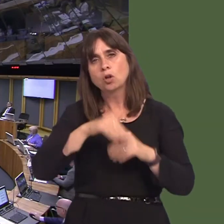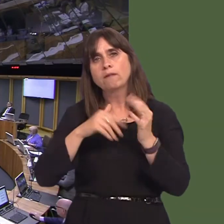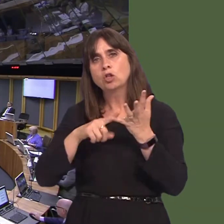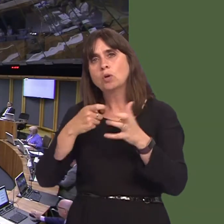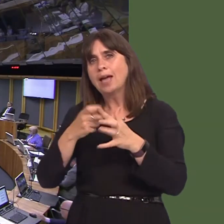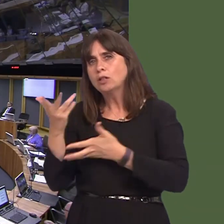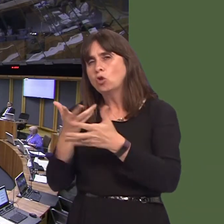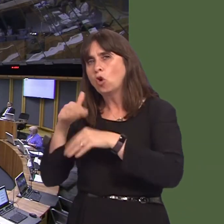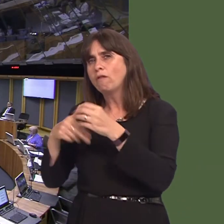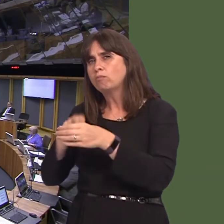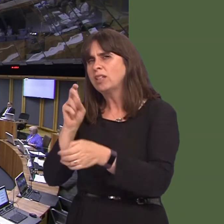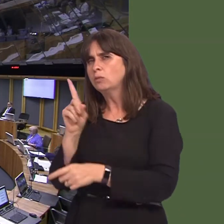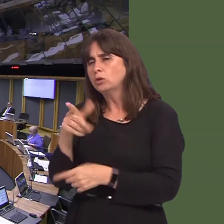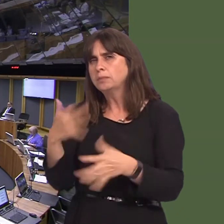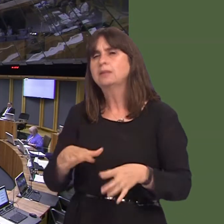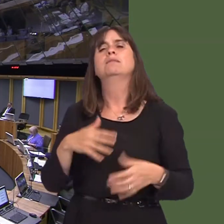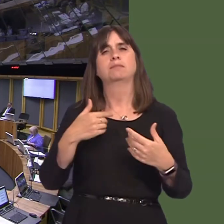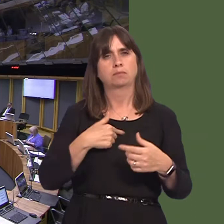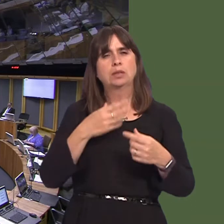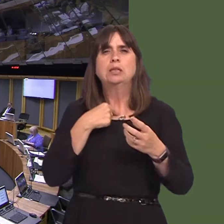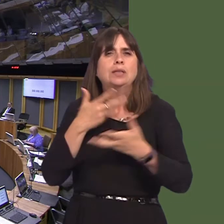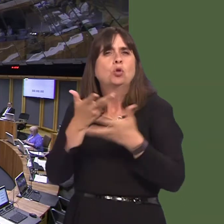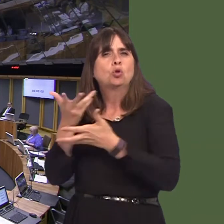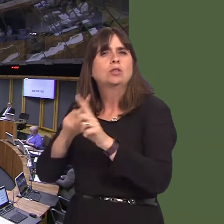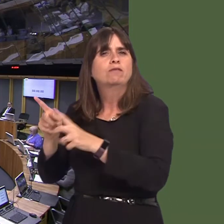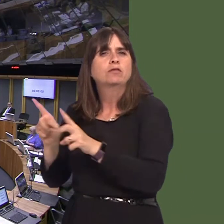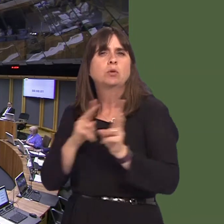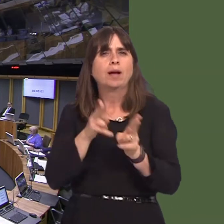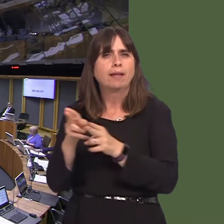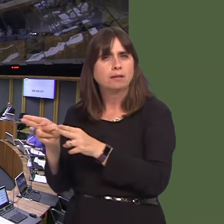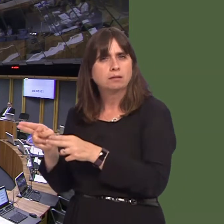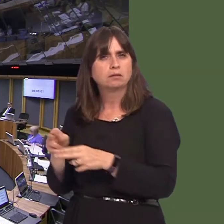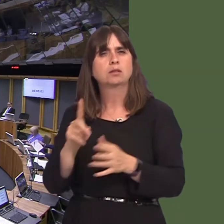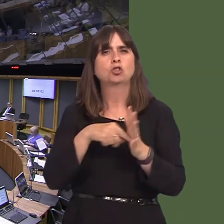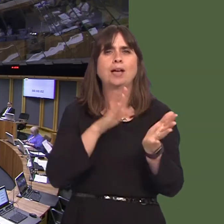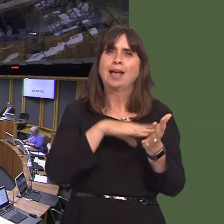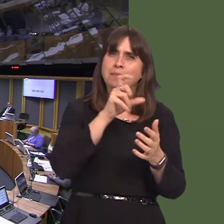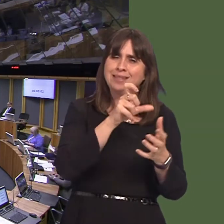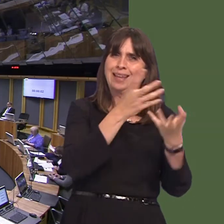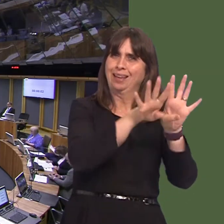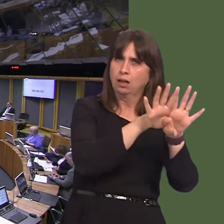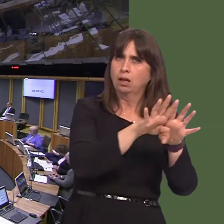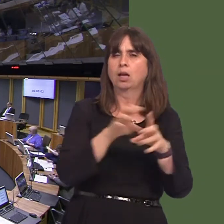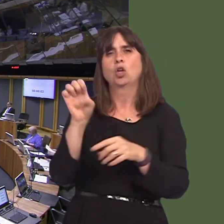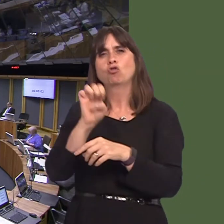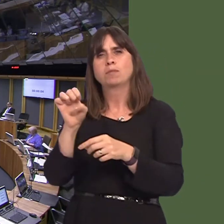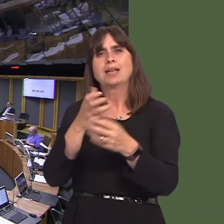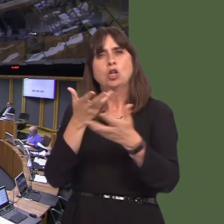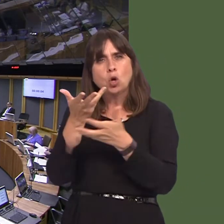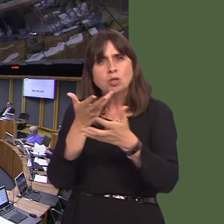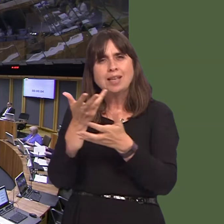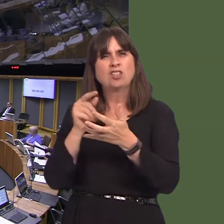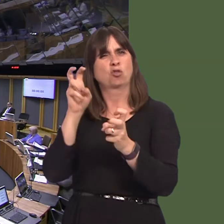UK Government on Brexit? Yes, we continue to use a range of channels for discussion, notably the JMC Plenary and European negotiations,